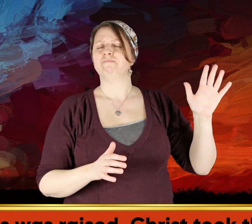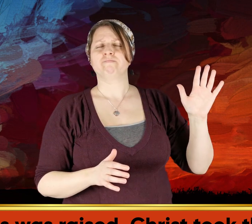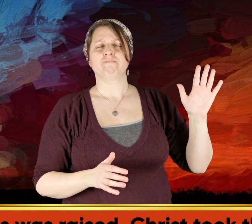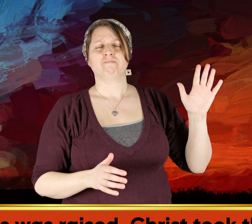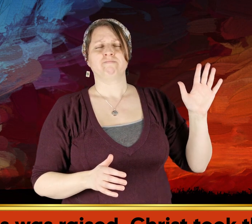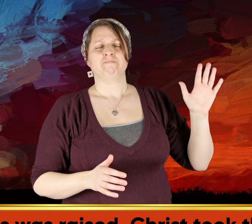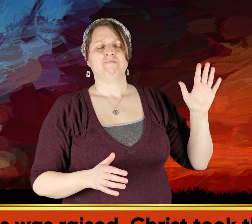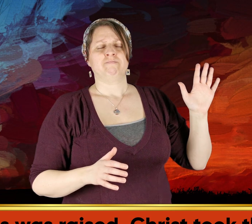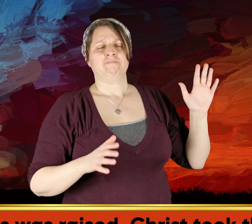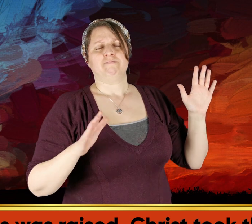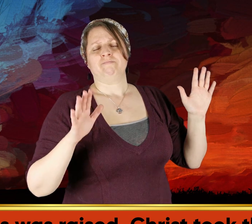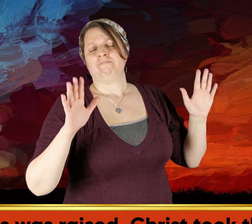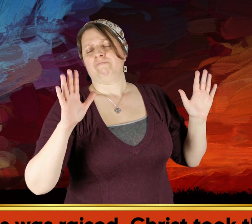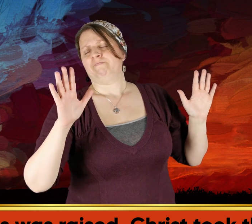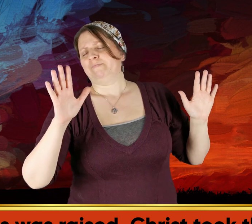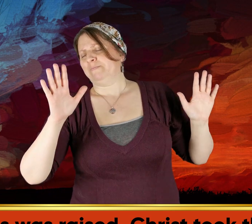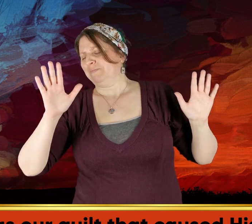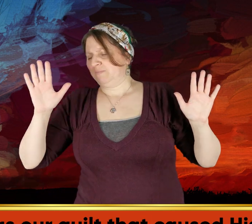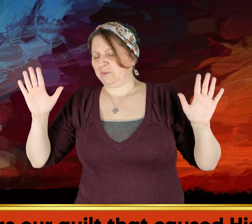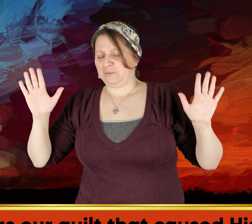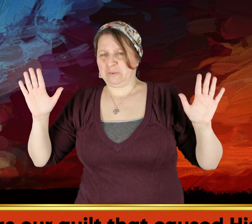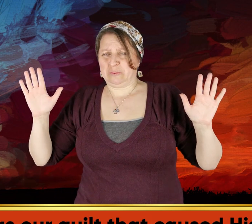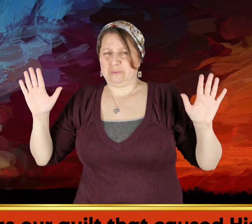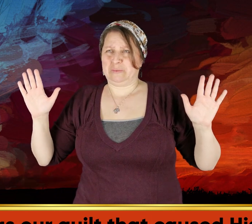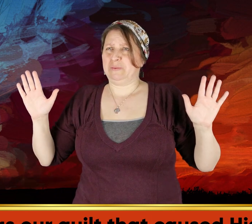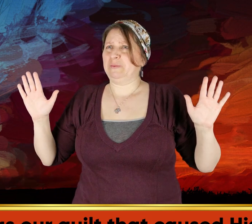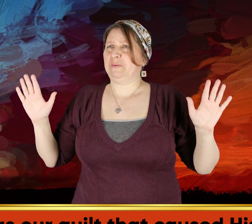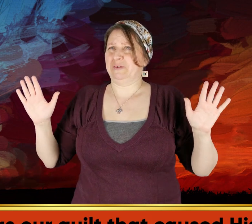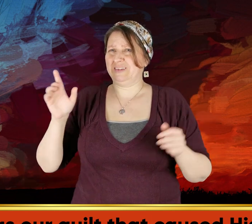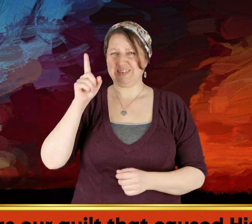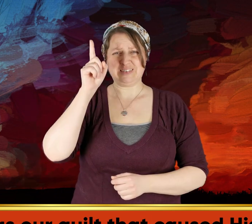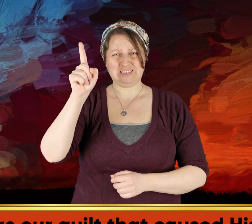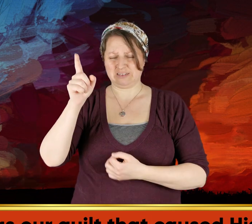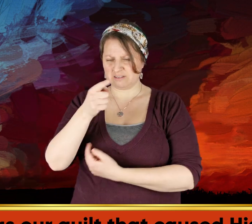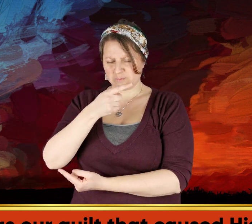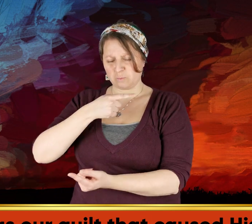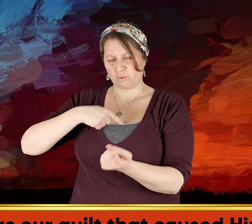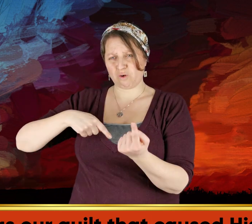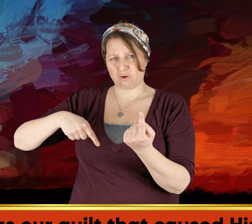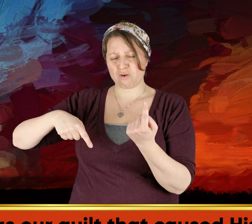strain Yet it was